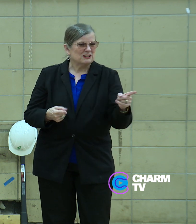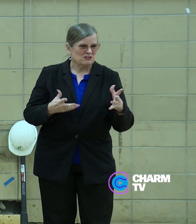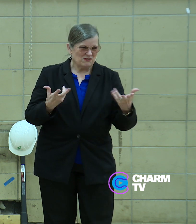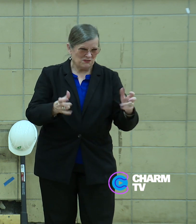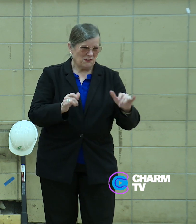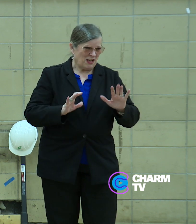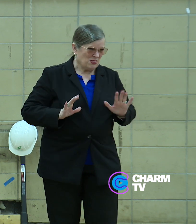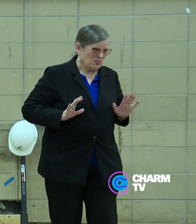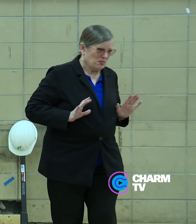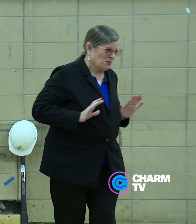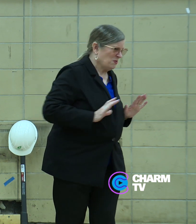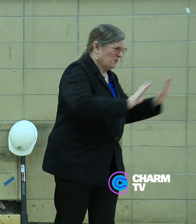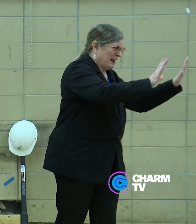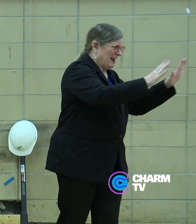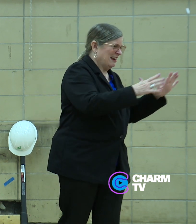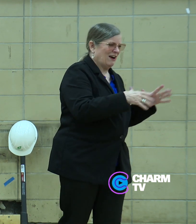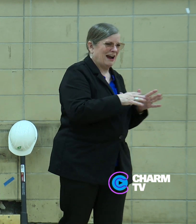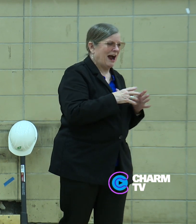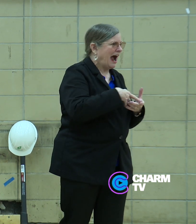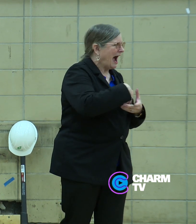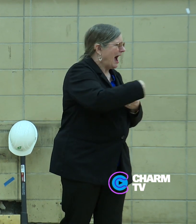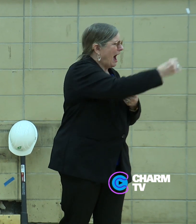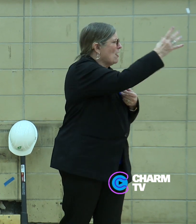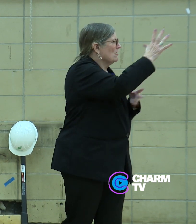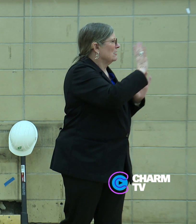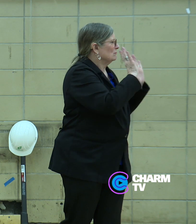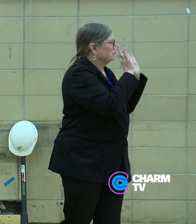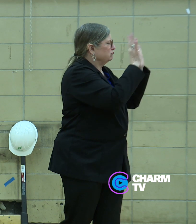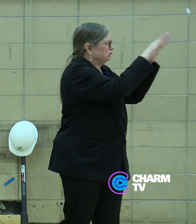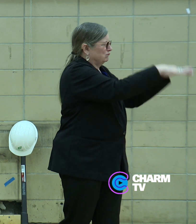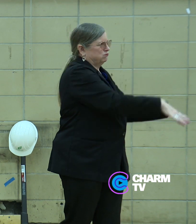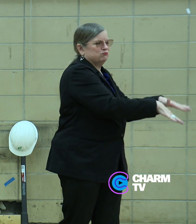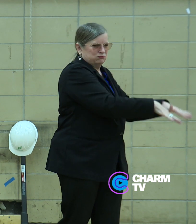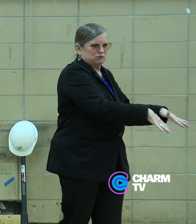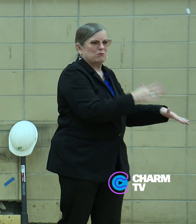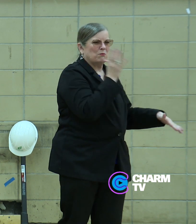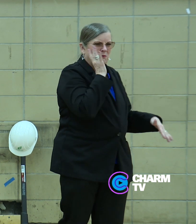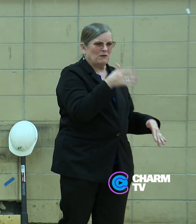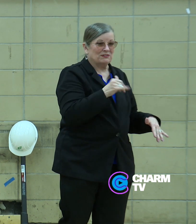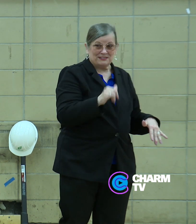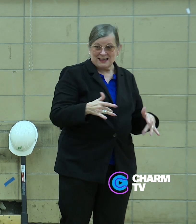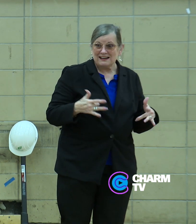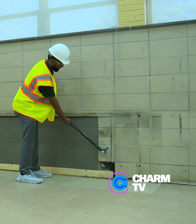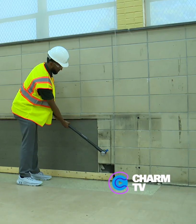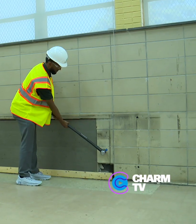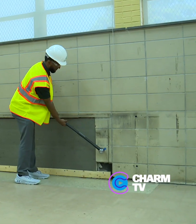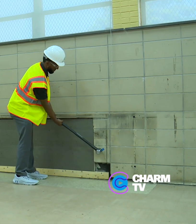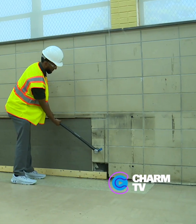actually bang the wall and bust the wall with a sledgehammer. So please join us in that excitement, please.